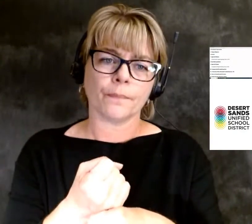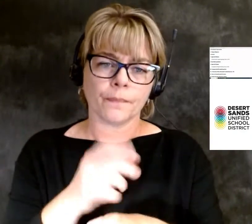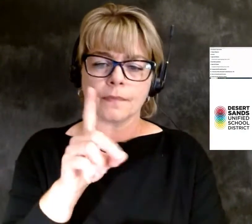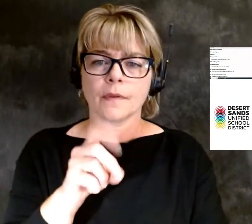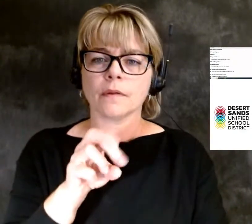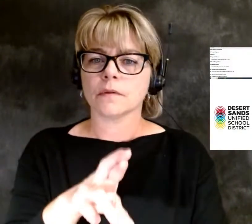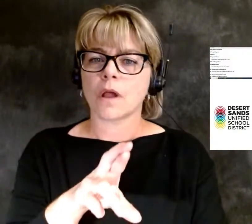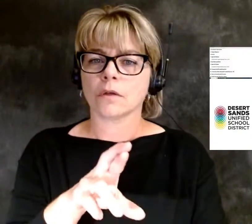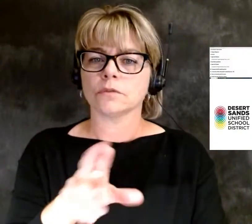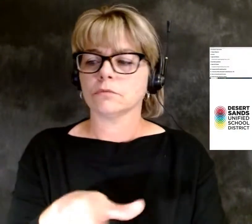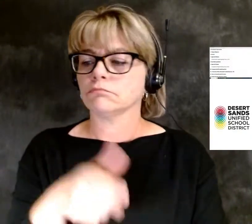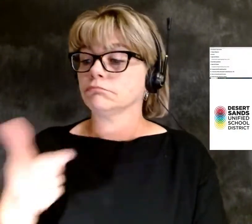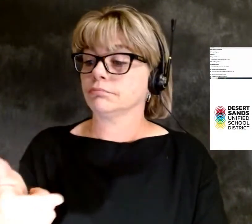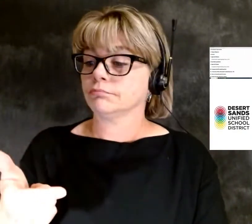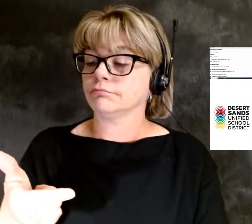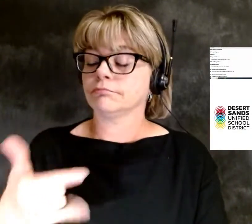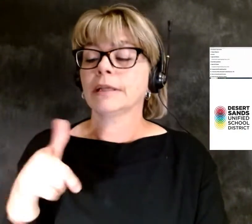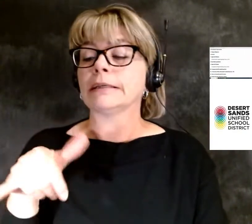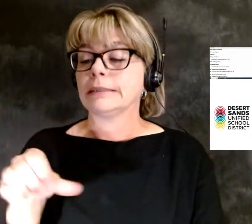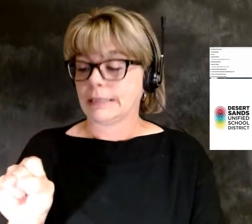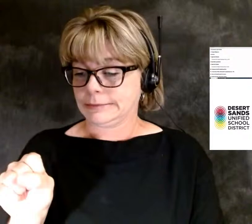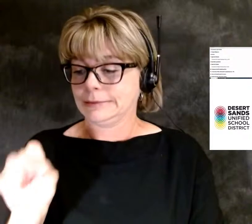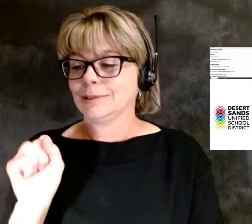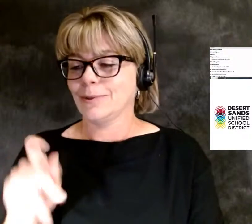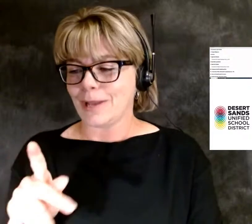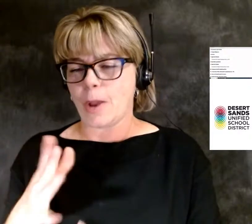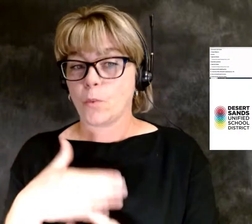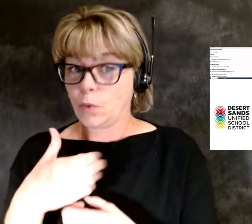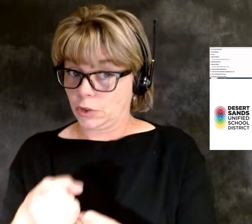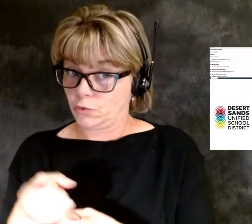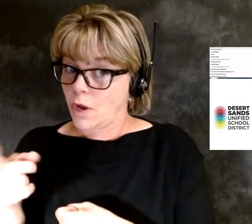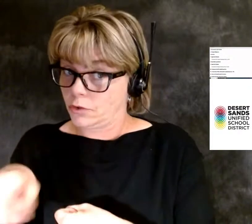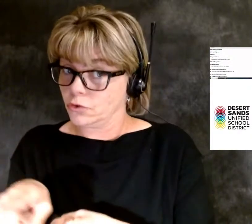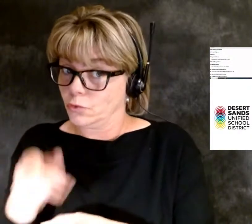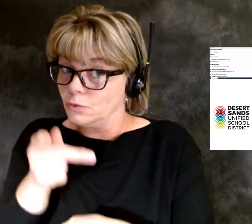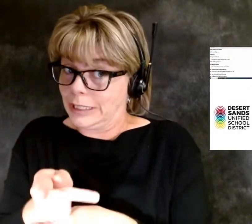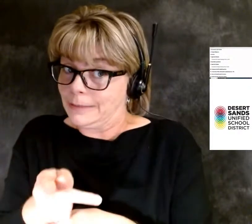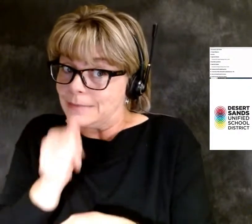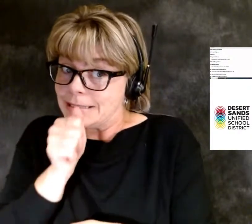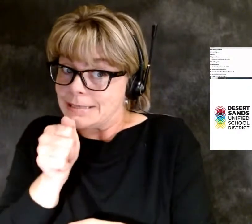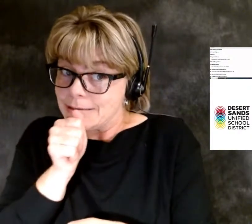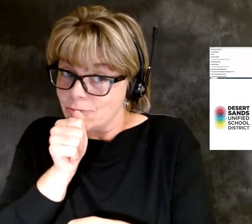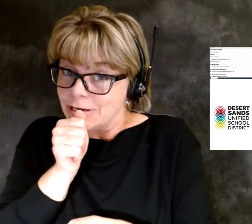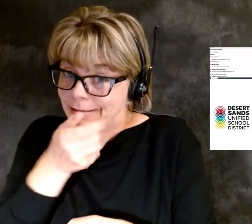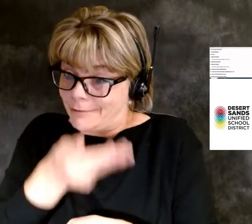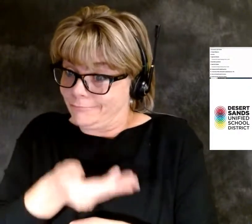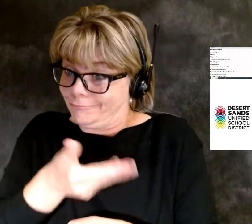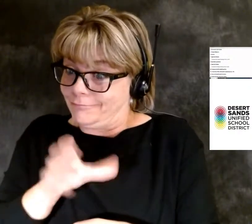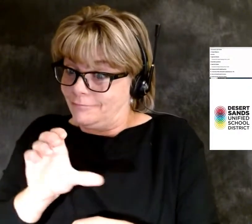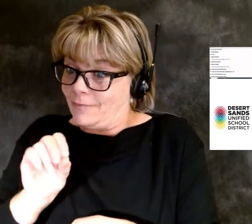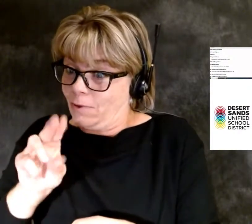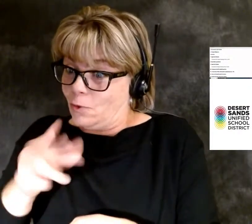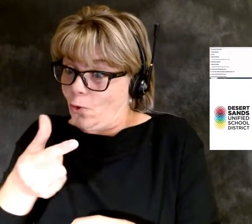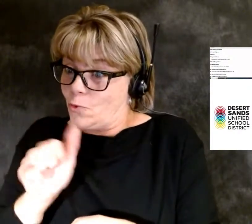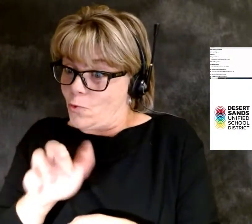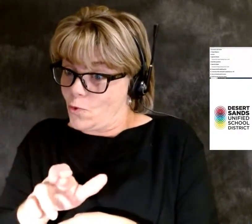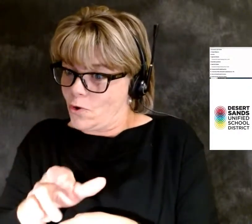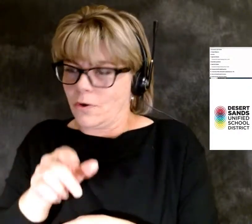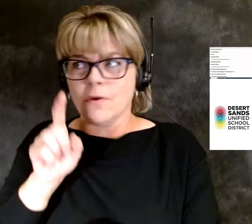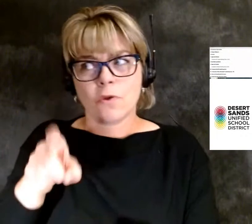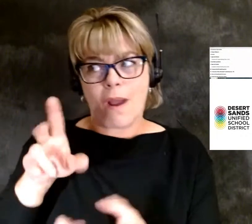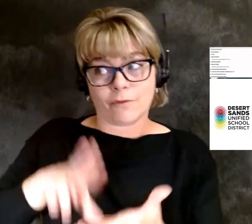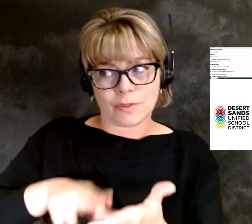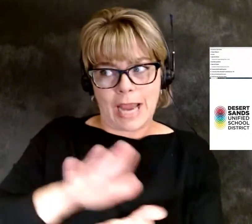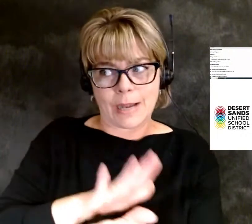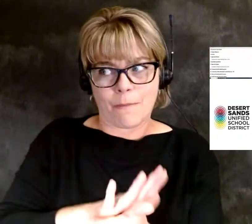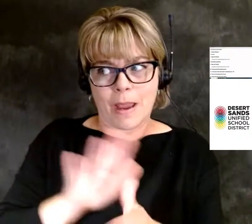Vimalmer. Yes. Okay, we can trust you all to keep that secret. Right? Okay. Have to sign a paper on your way out saying you're not